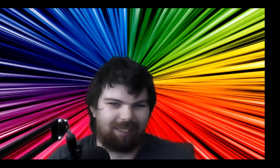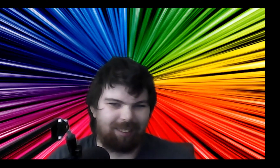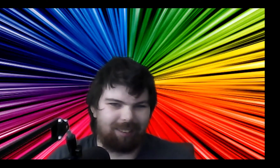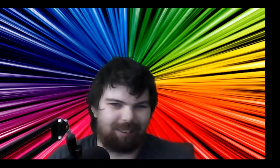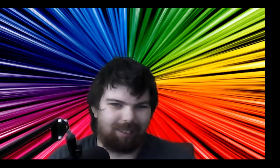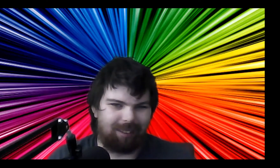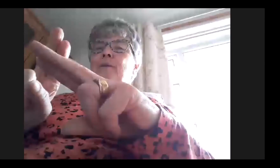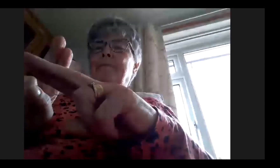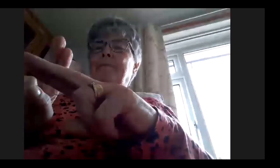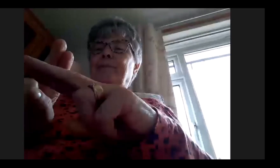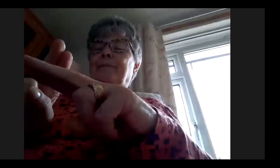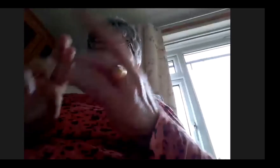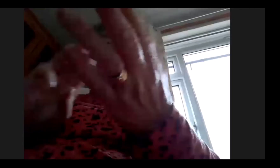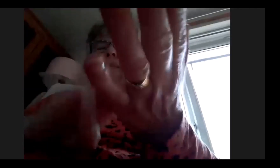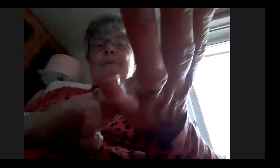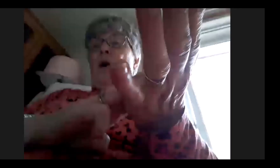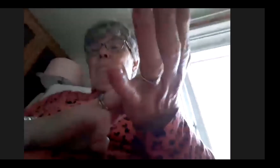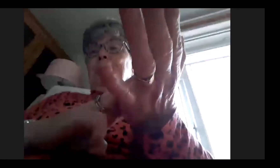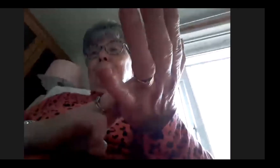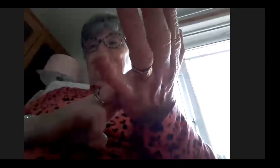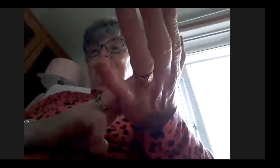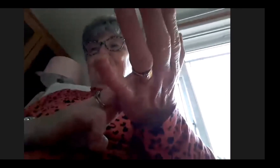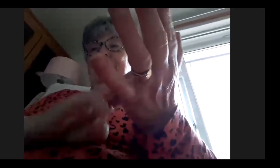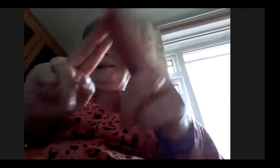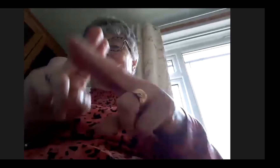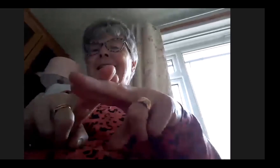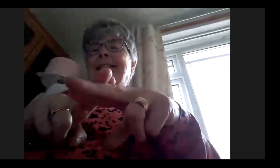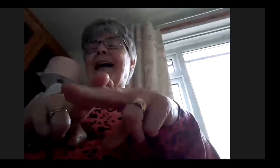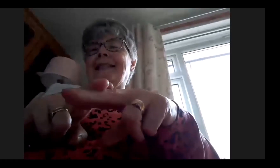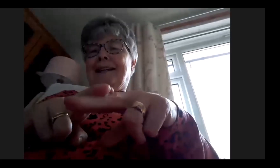Oh, and that's mom. Yep. That's dad,